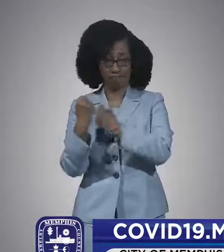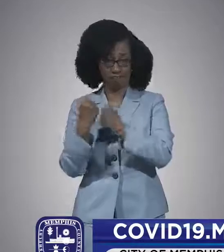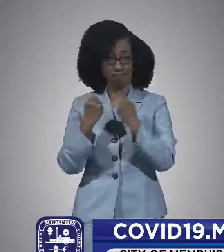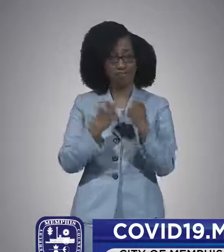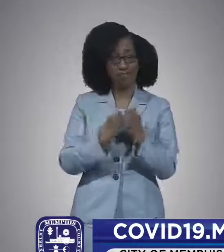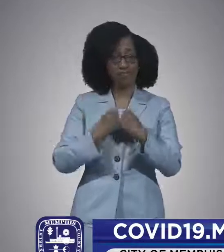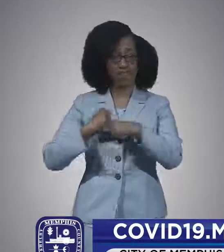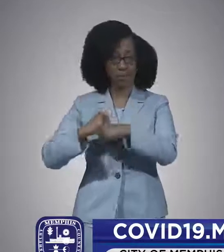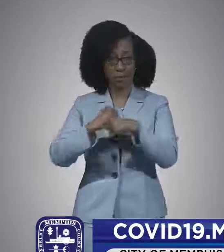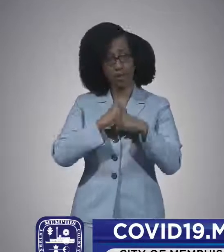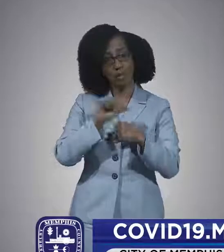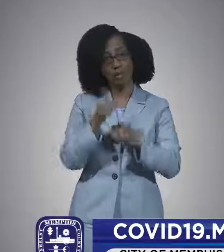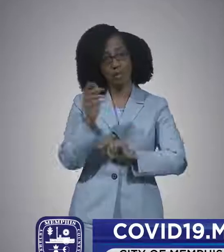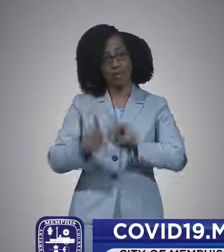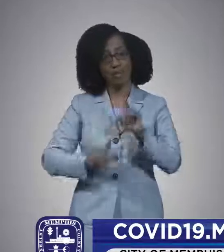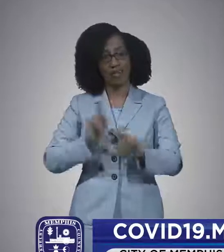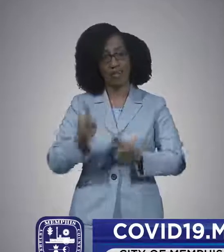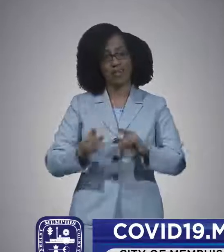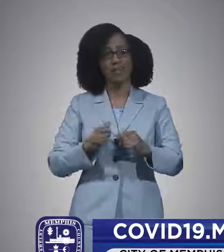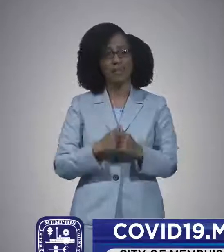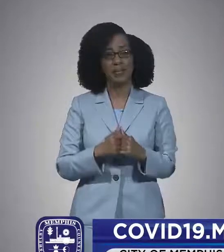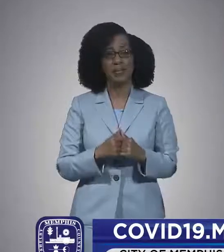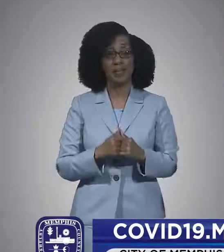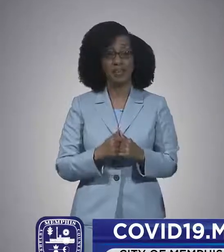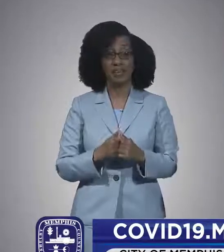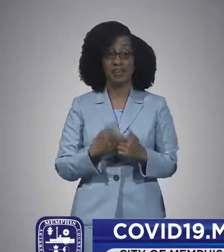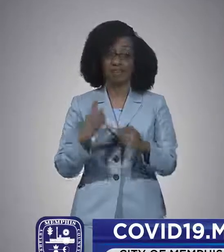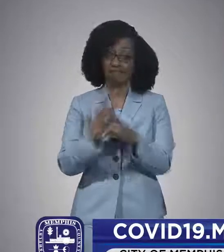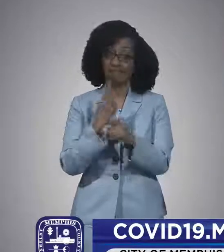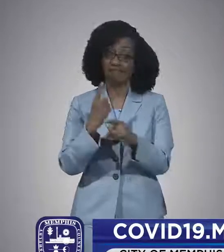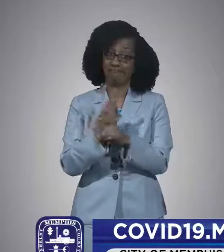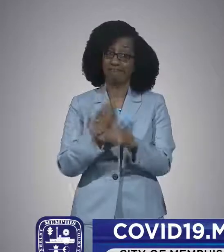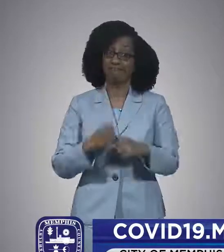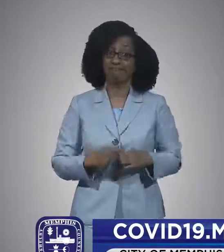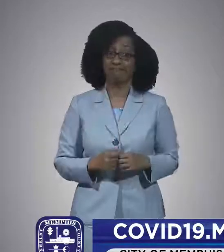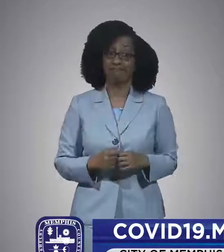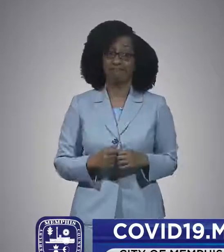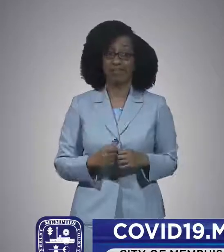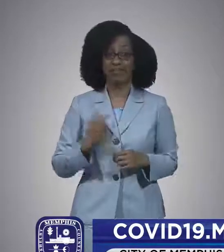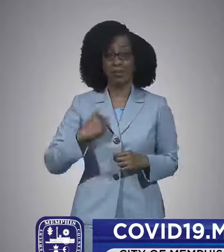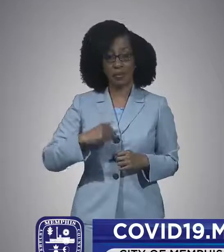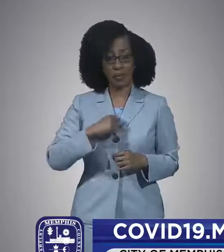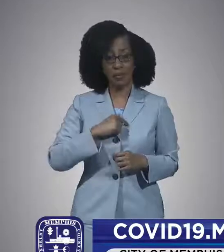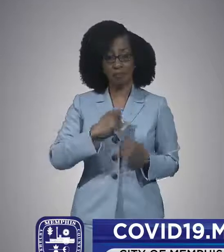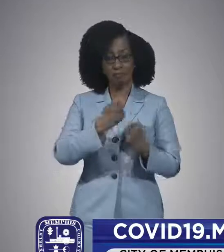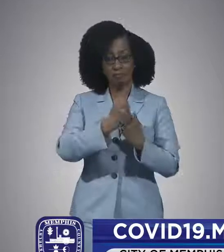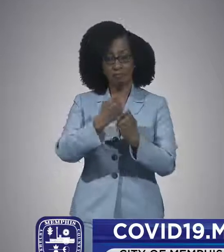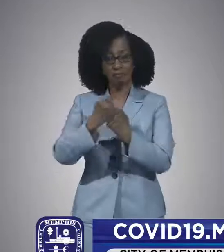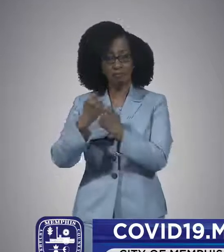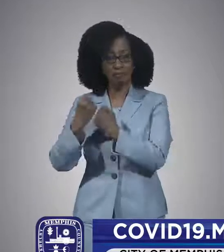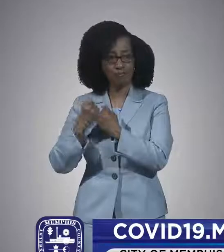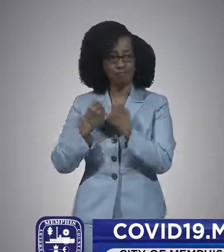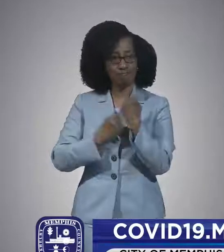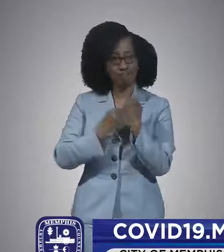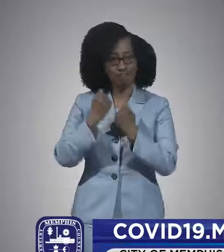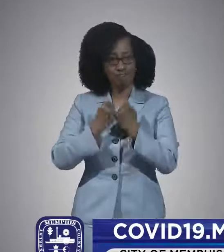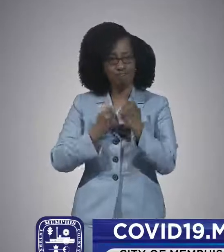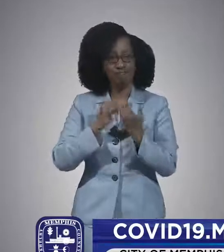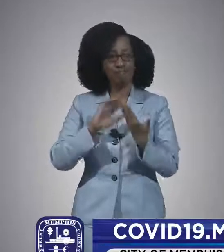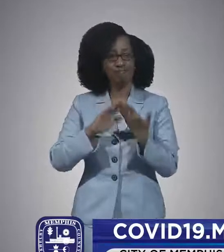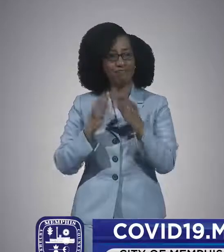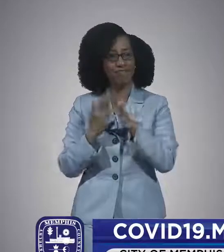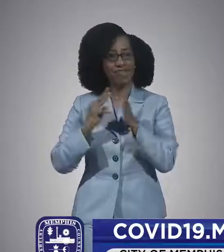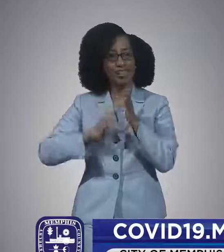to protect other people. That's the right thing to do as Memphians, and we have come together in so many other ways